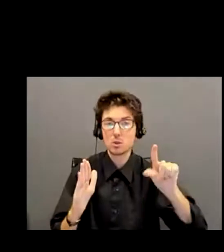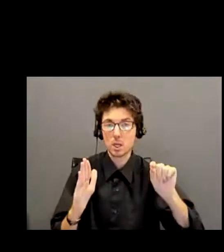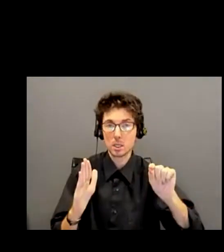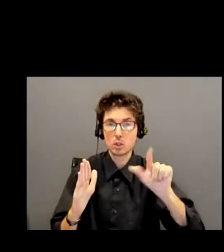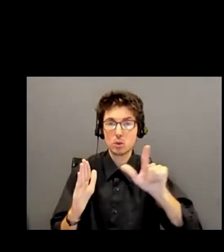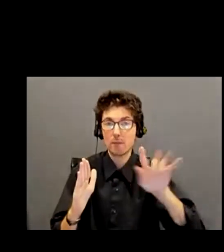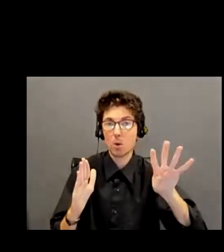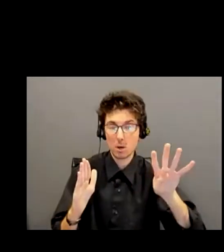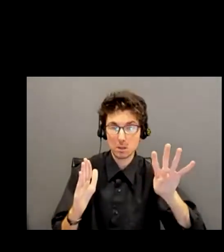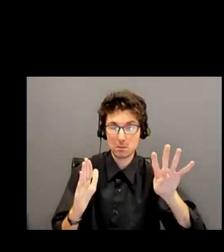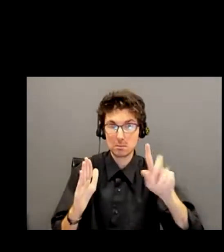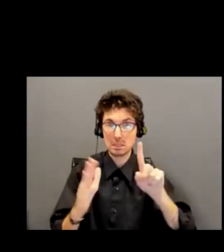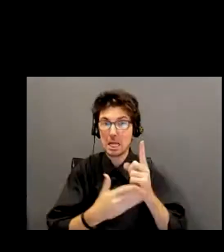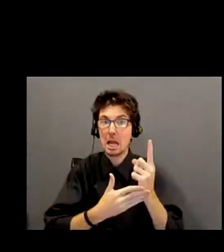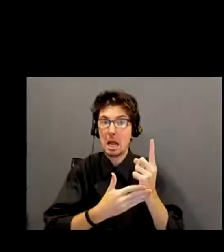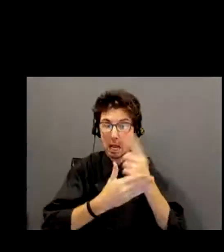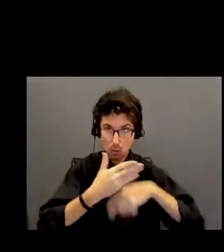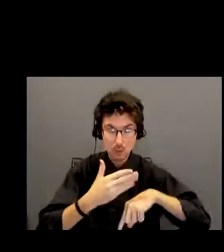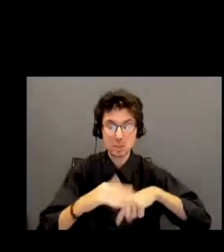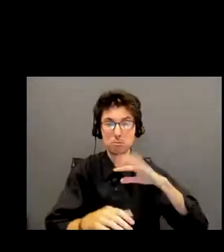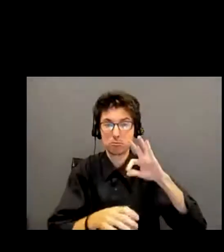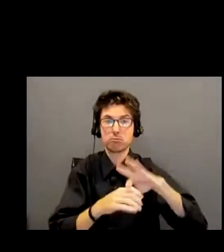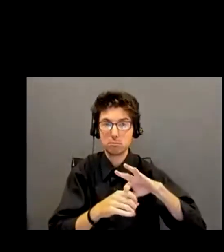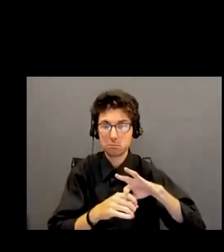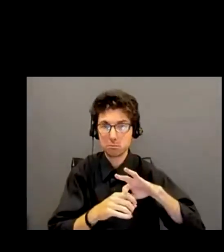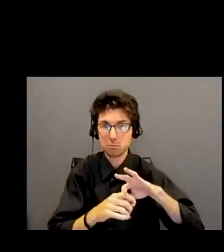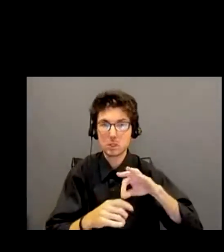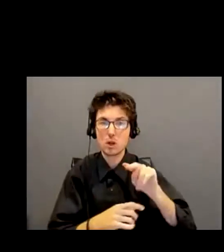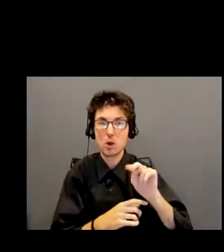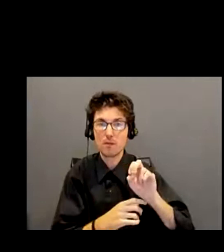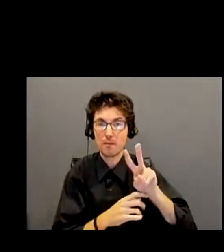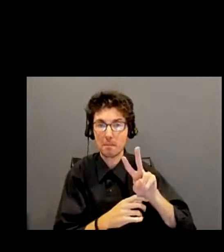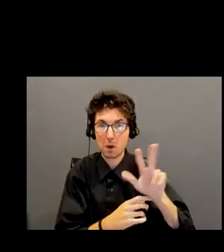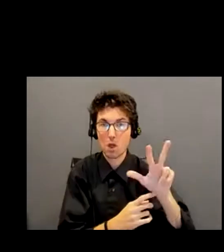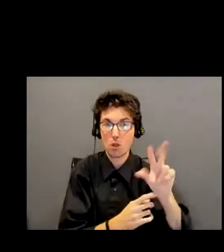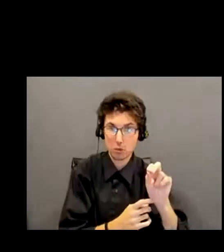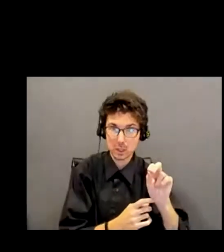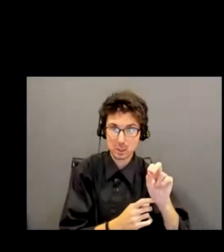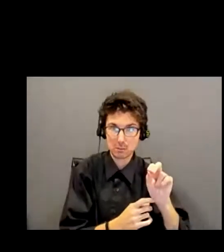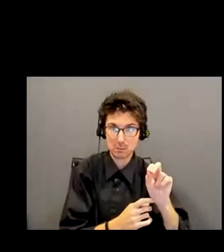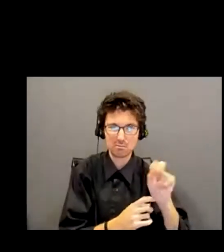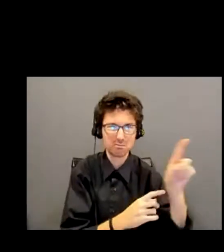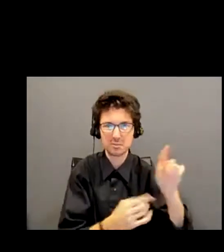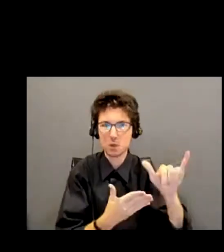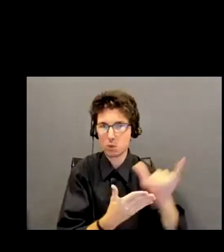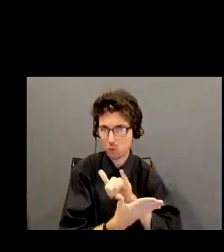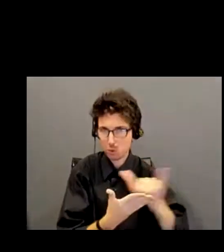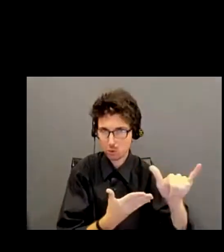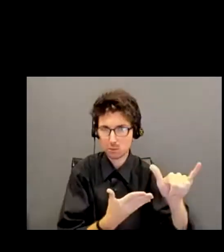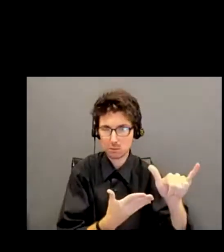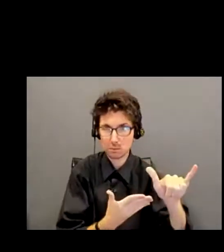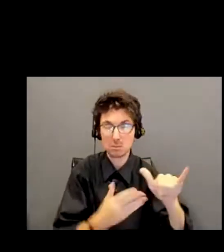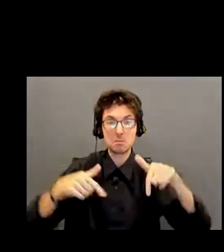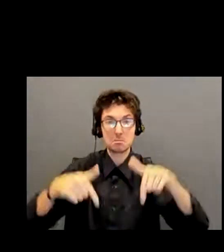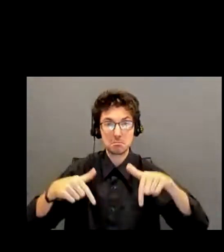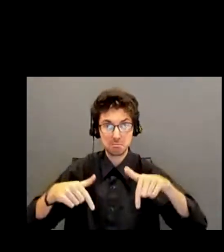held next week on the 30th of November in New York. The subject of today's webinar, children and